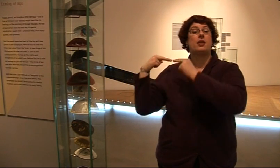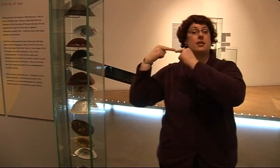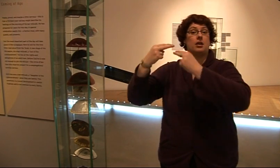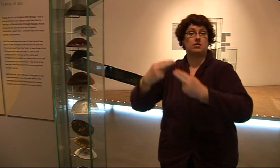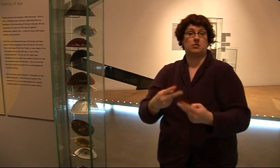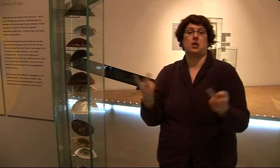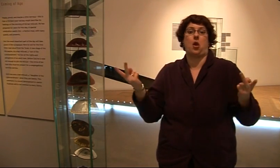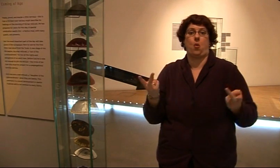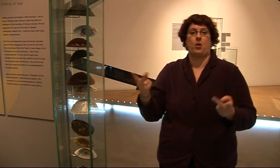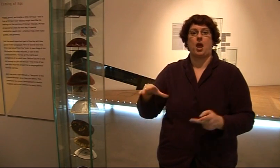relevant to current trends.